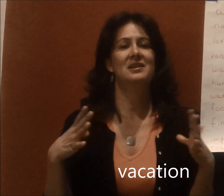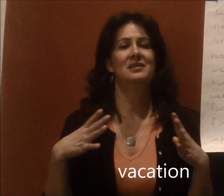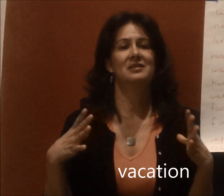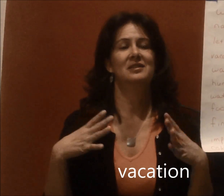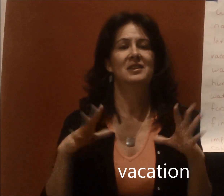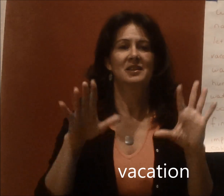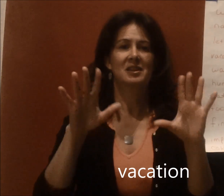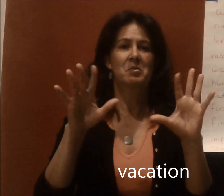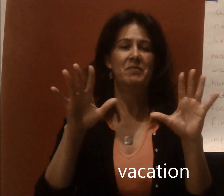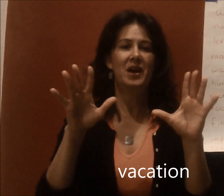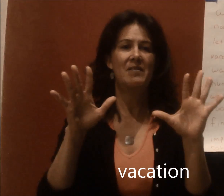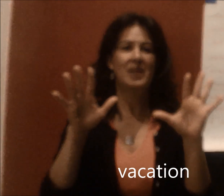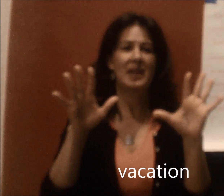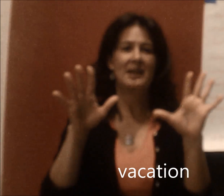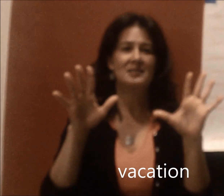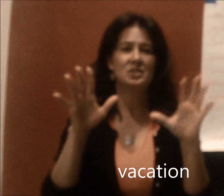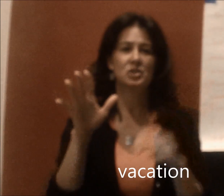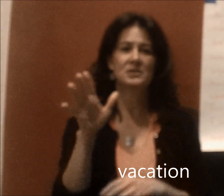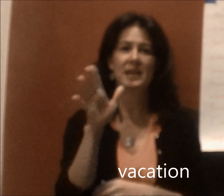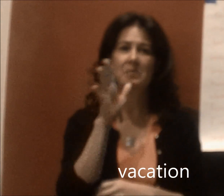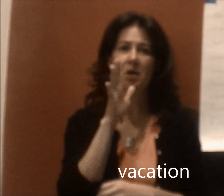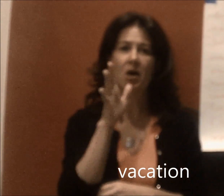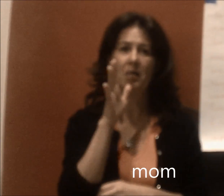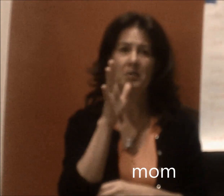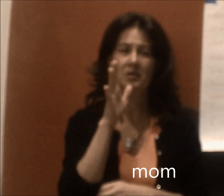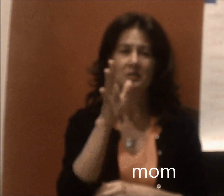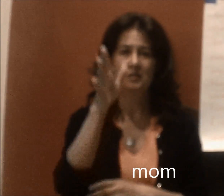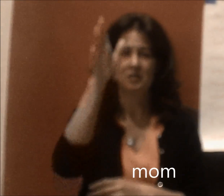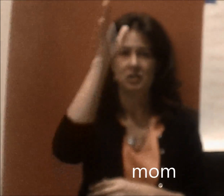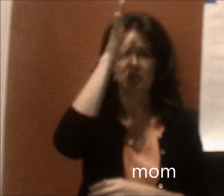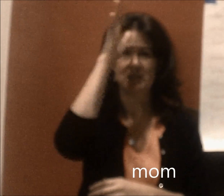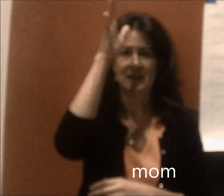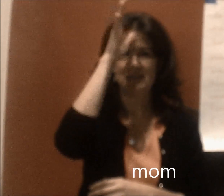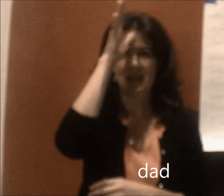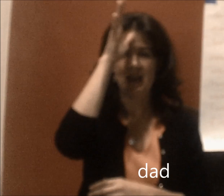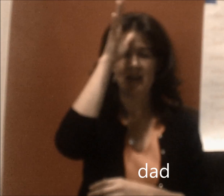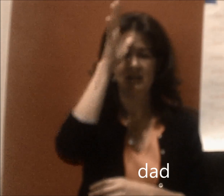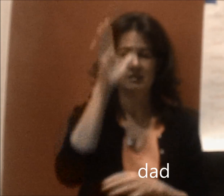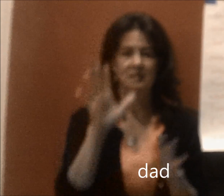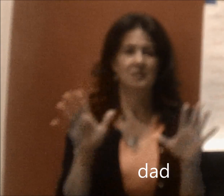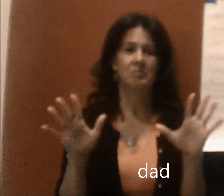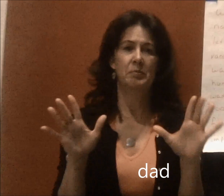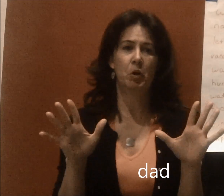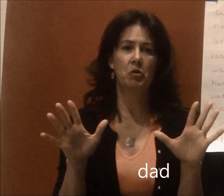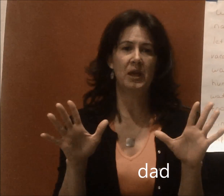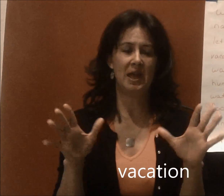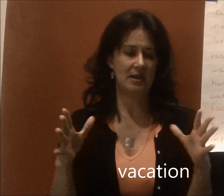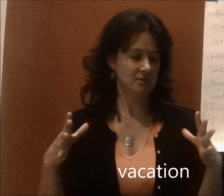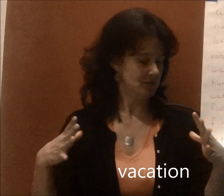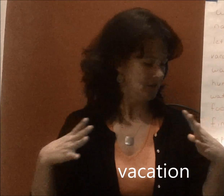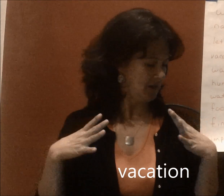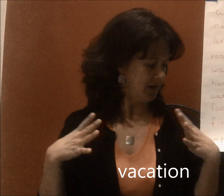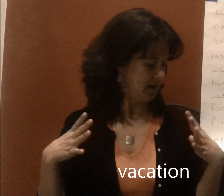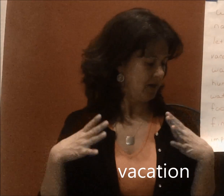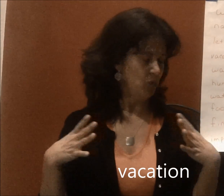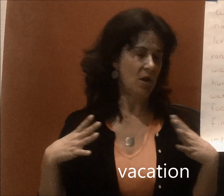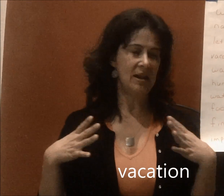Vacation. Number 5 hands, just like mom, just like dad, but both hands, and right at